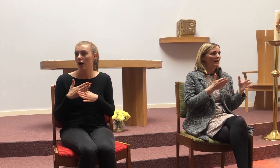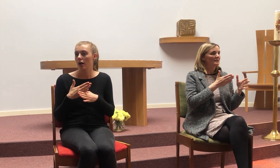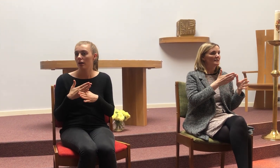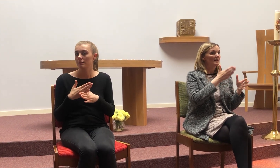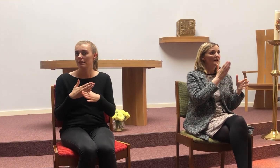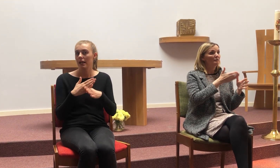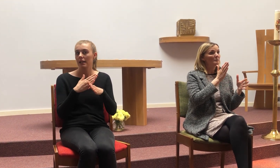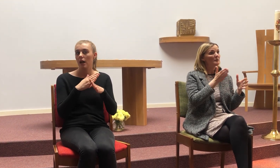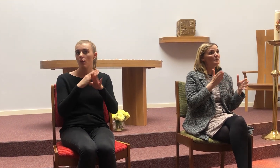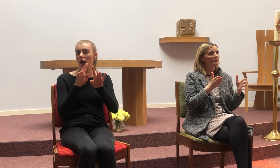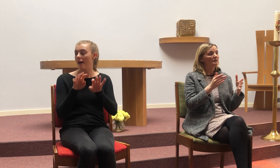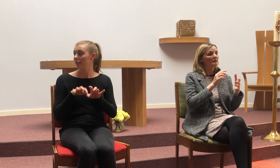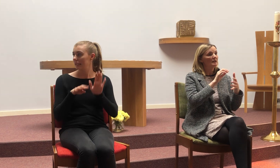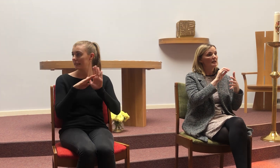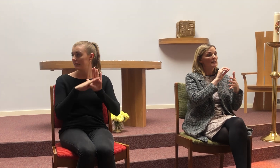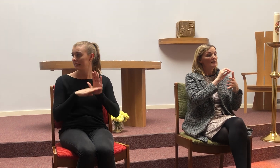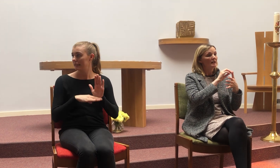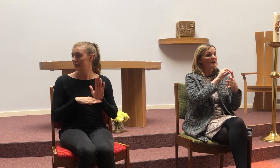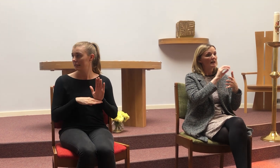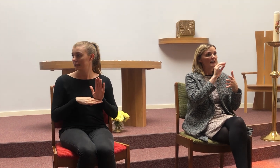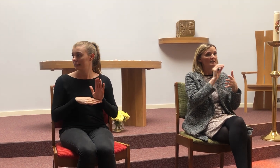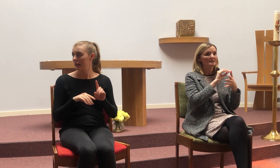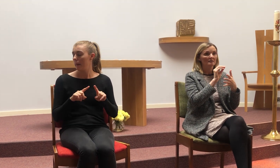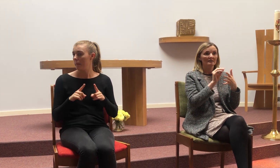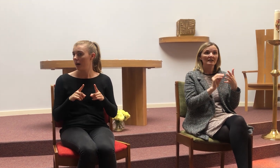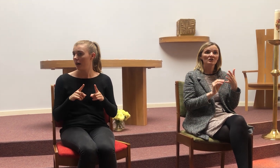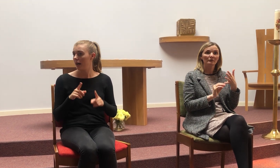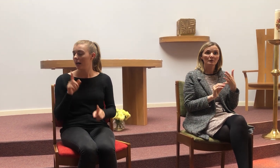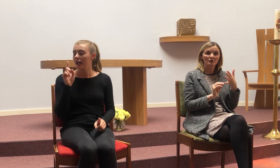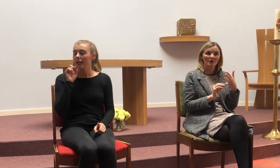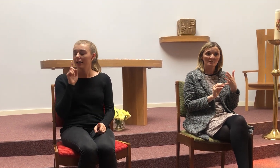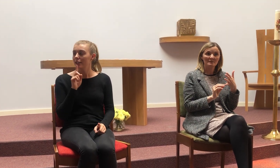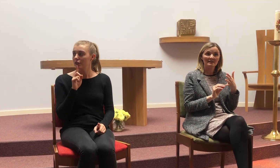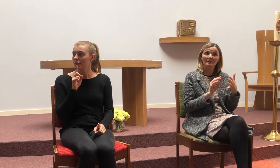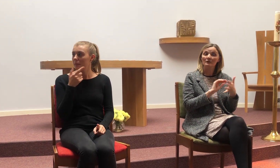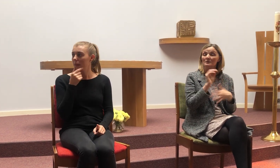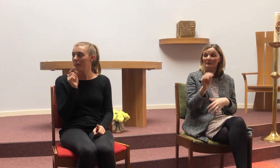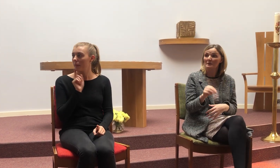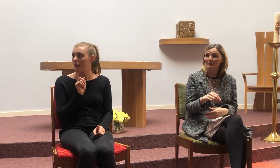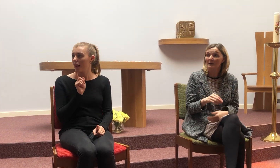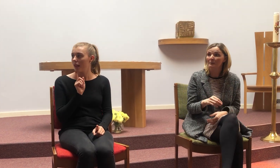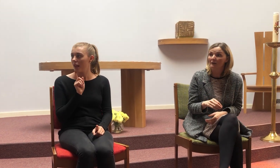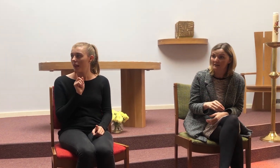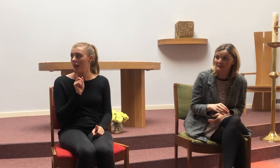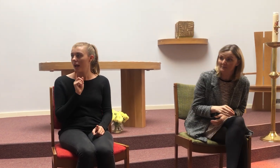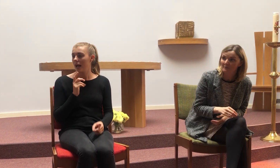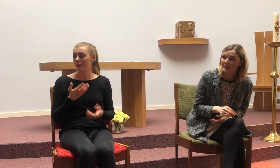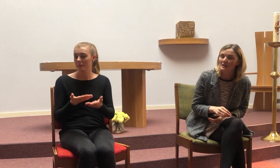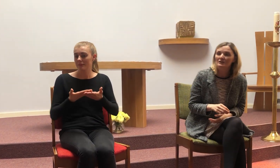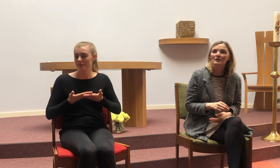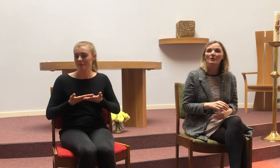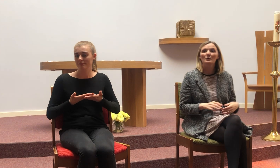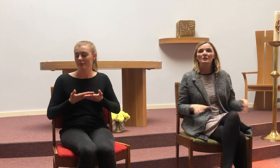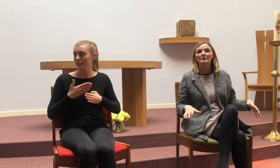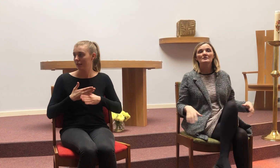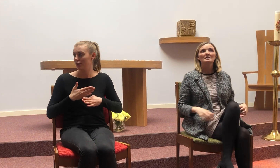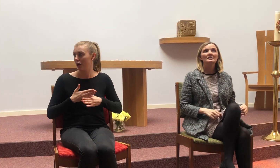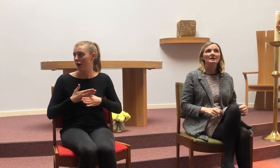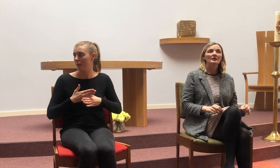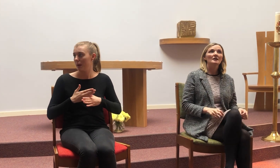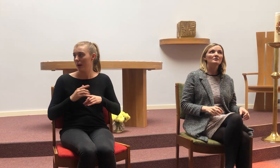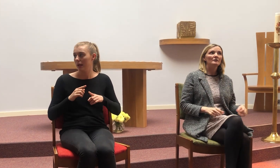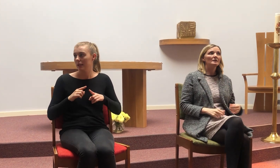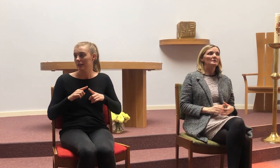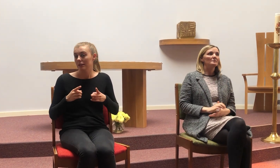advertised, and hearing people had got rid of those jobs, even though deaf people had applied. So there